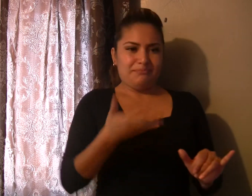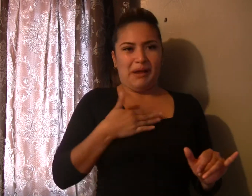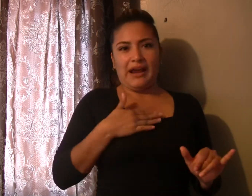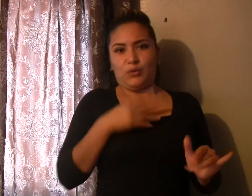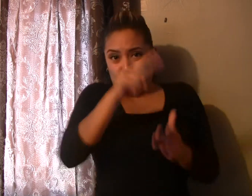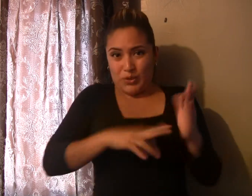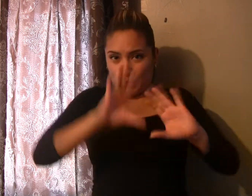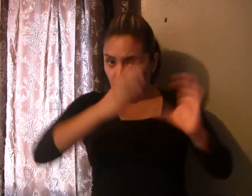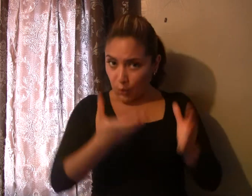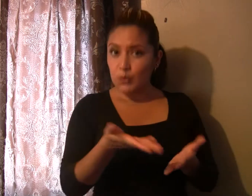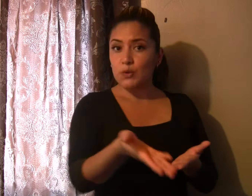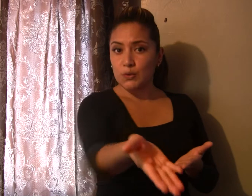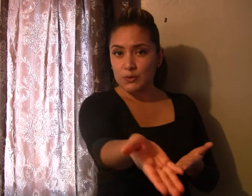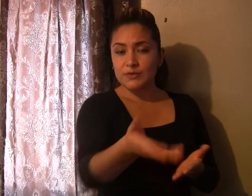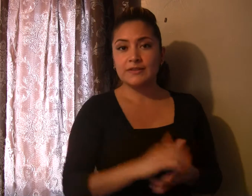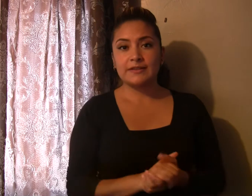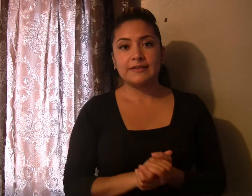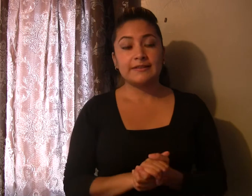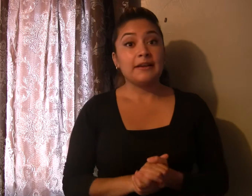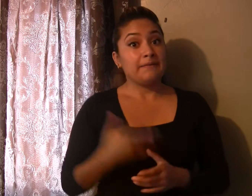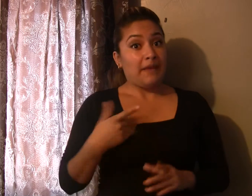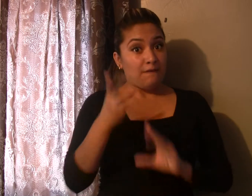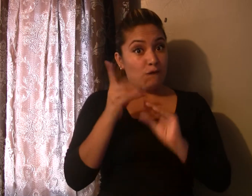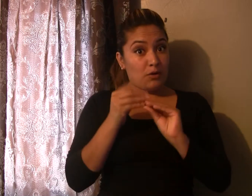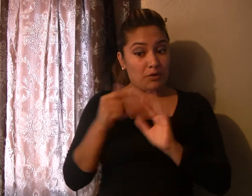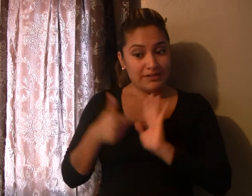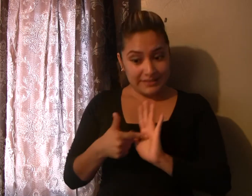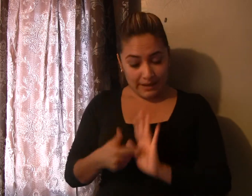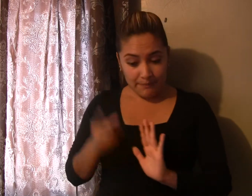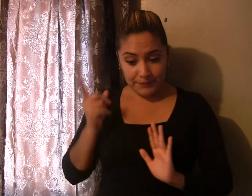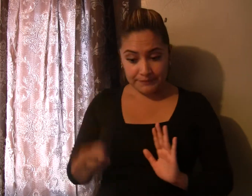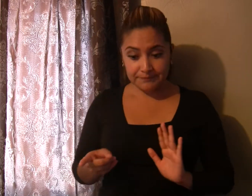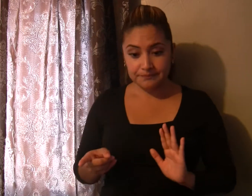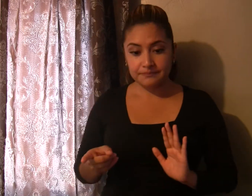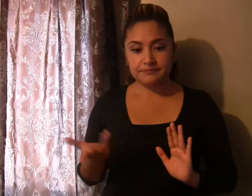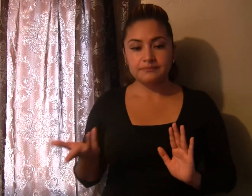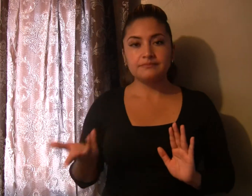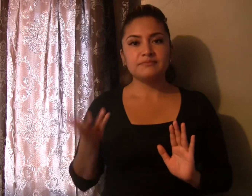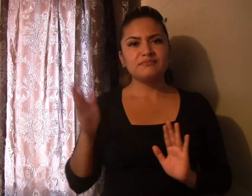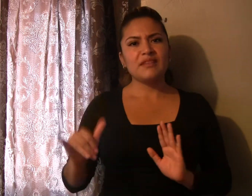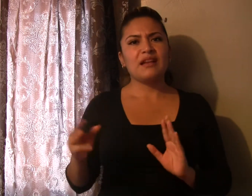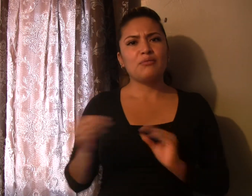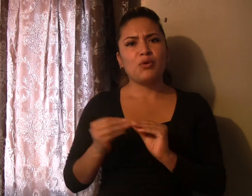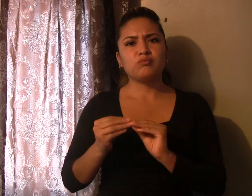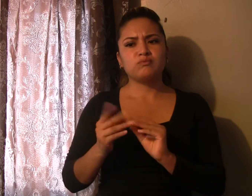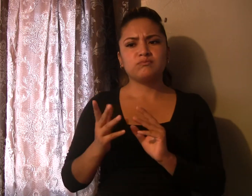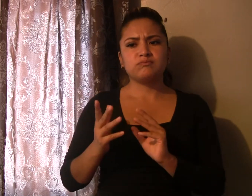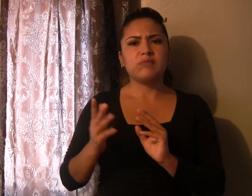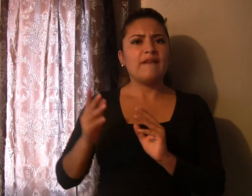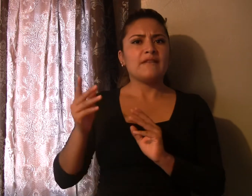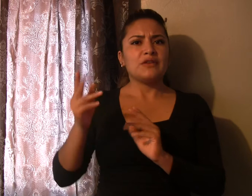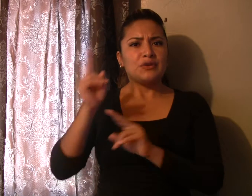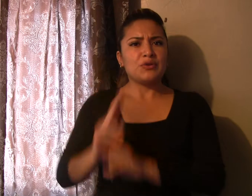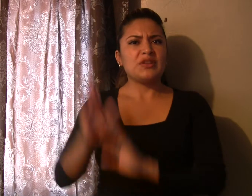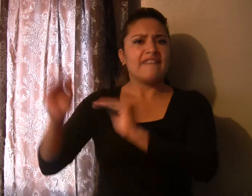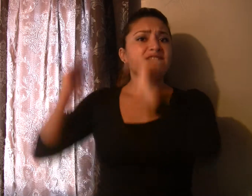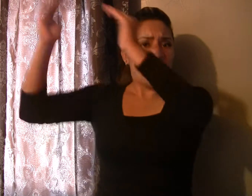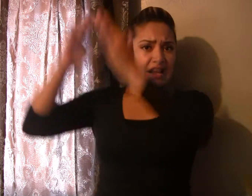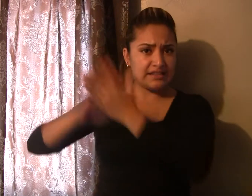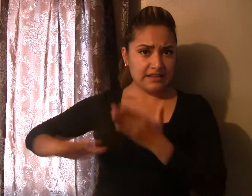And I have one more example that I use with a more advanced class. These tend to be sophomore